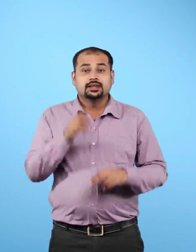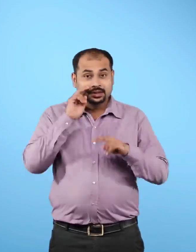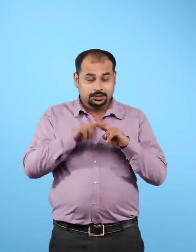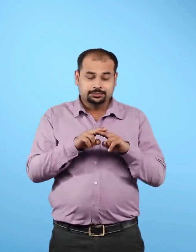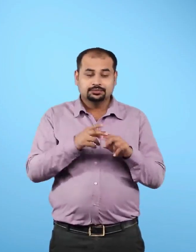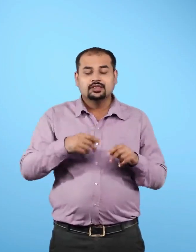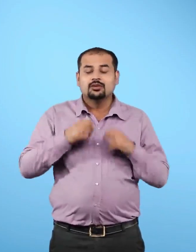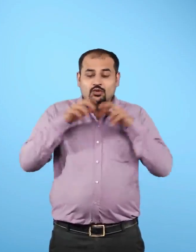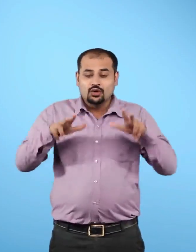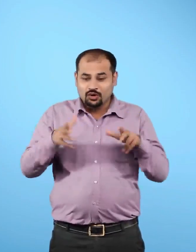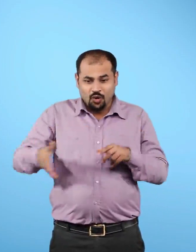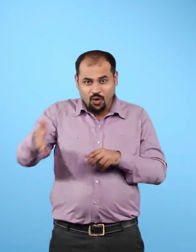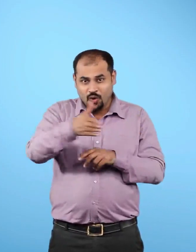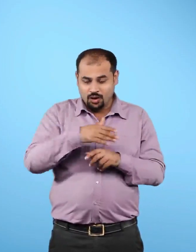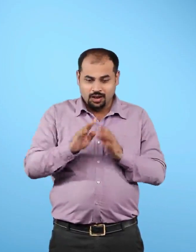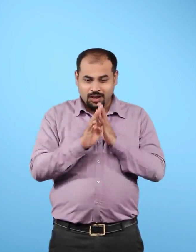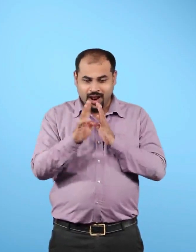If they sit in a straight line,